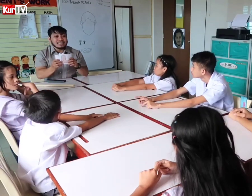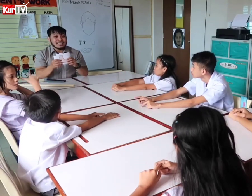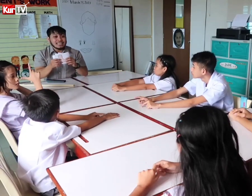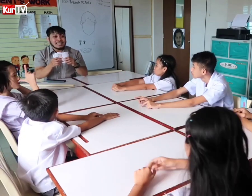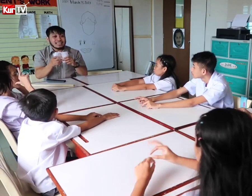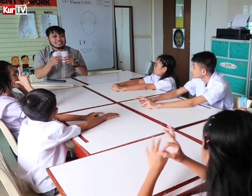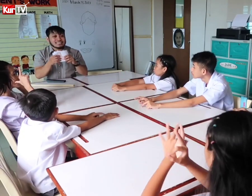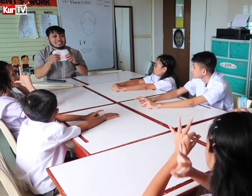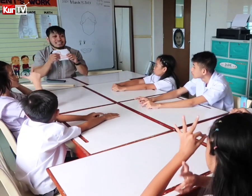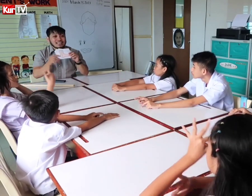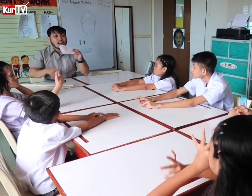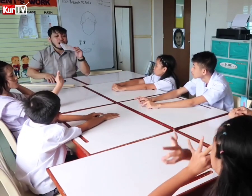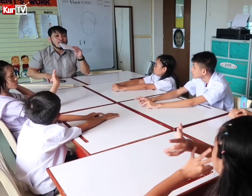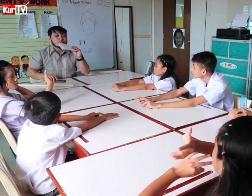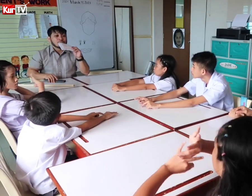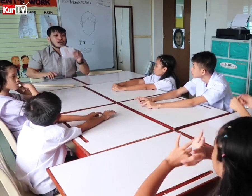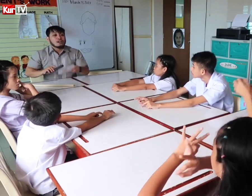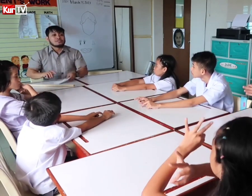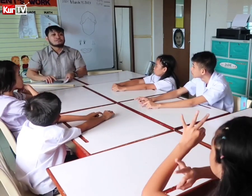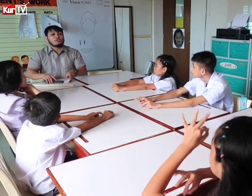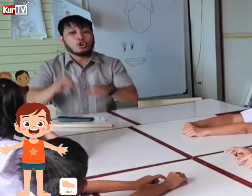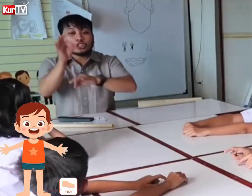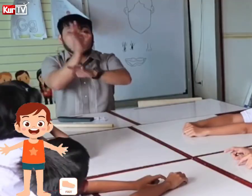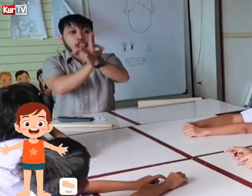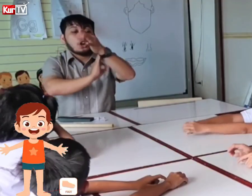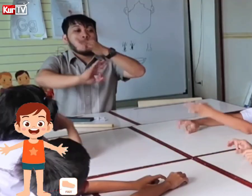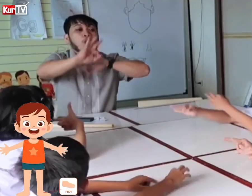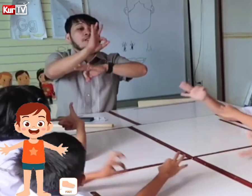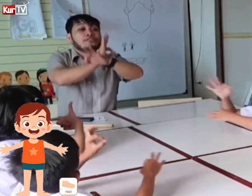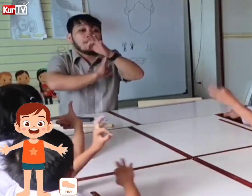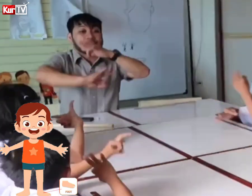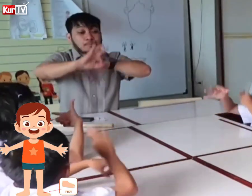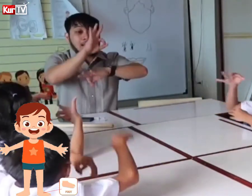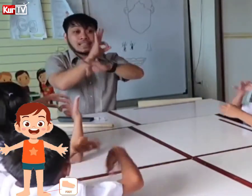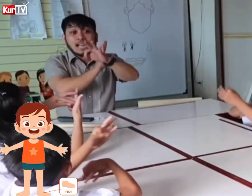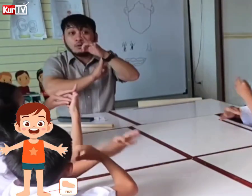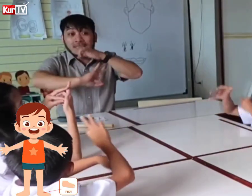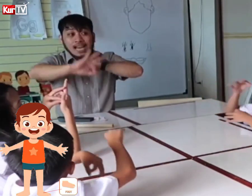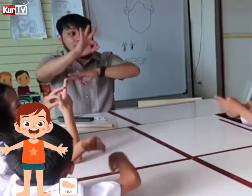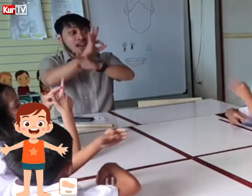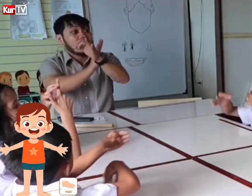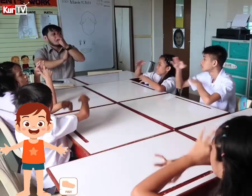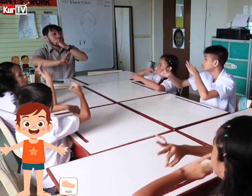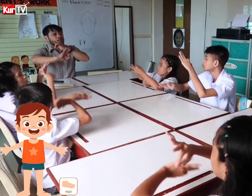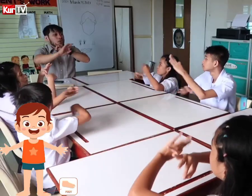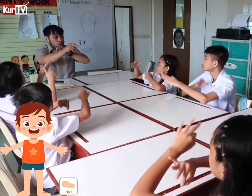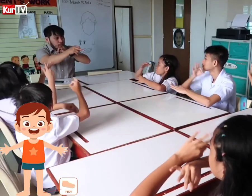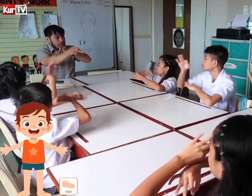is foot or feet. Pag dalawa na. O. Okay.